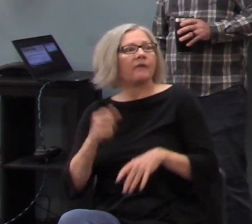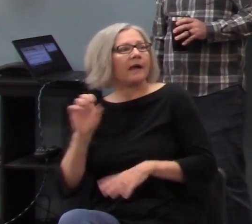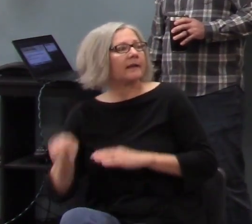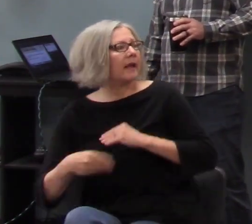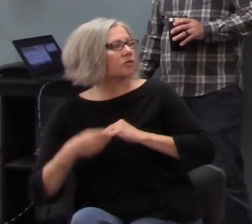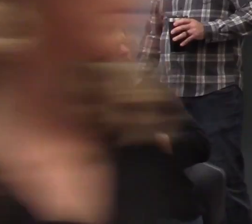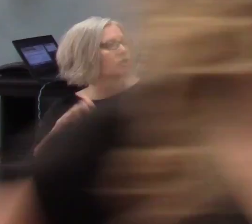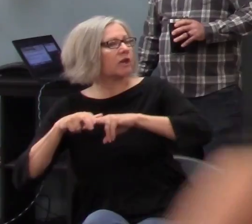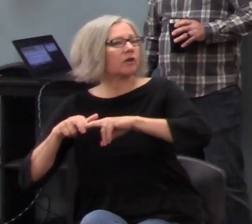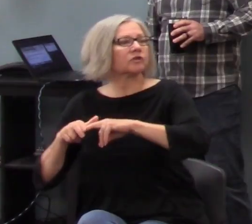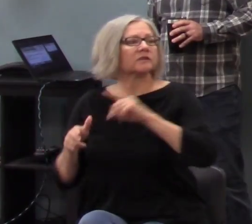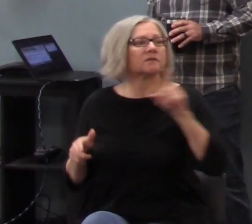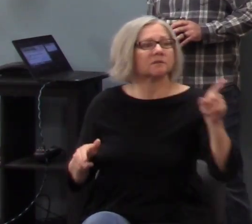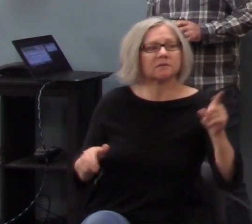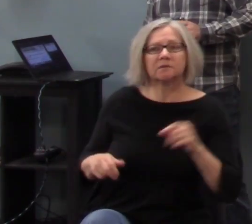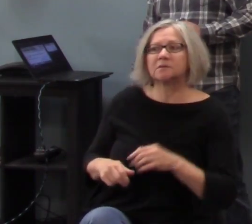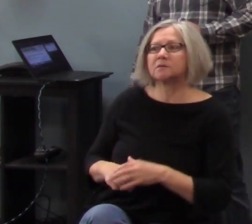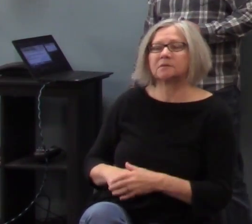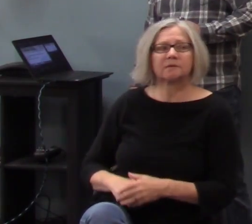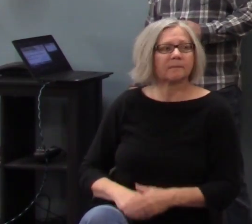somewhere?